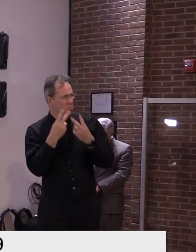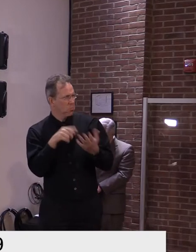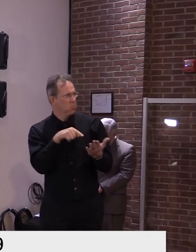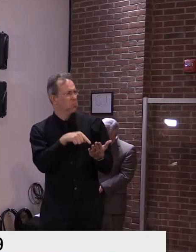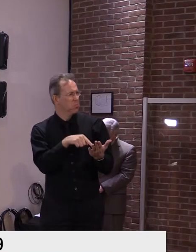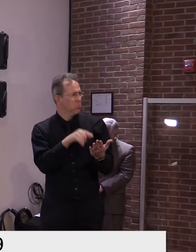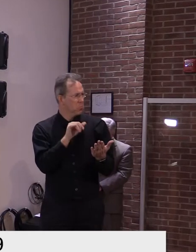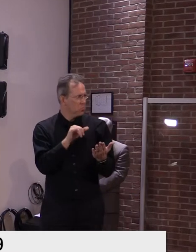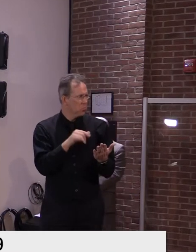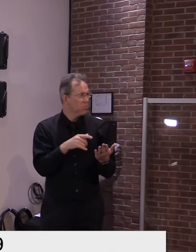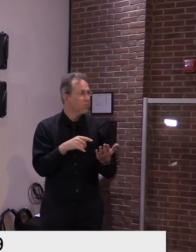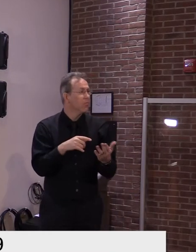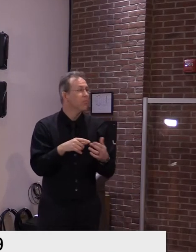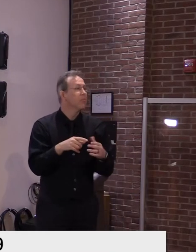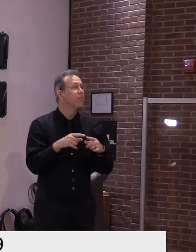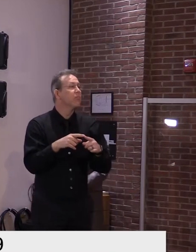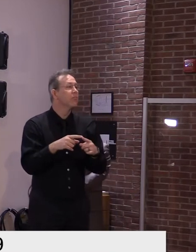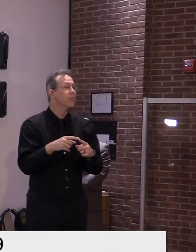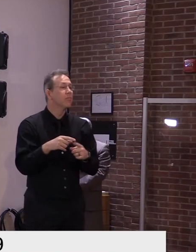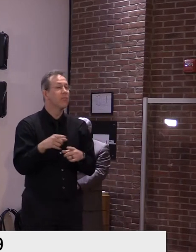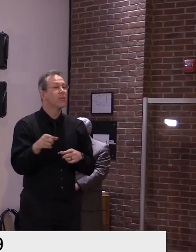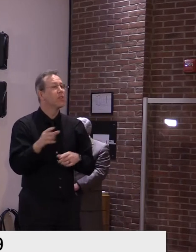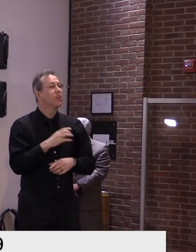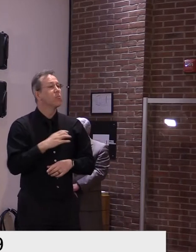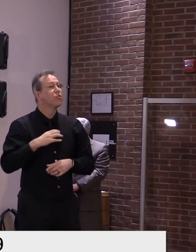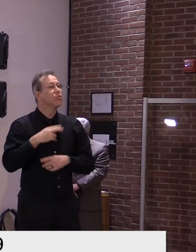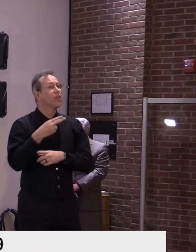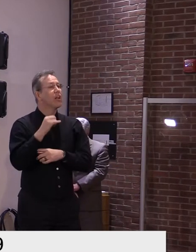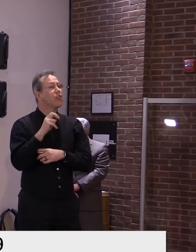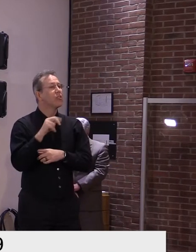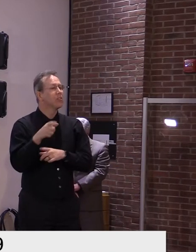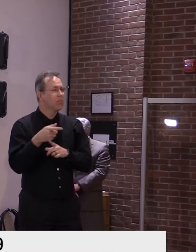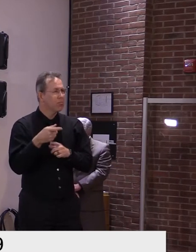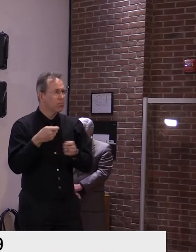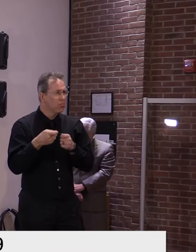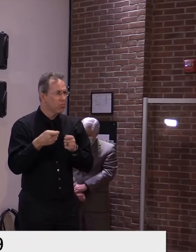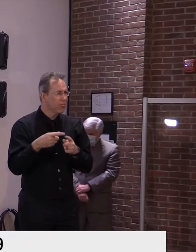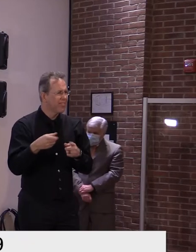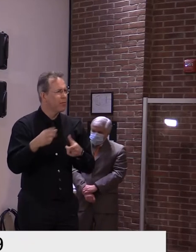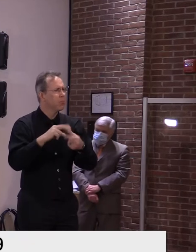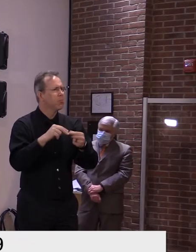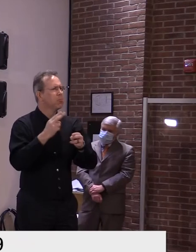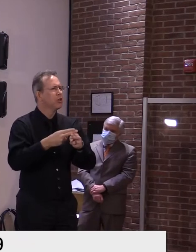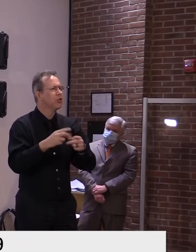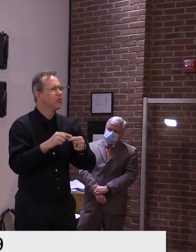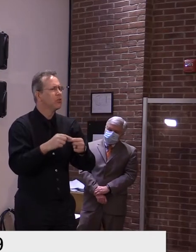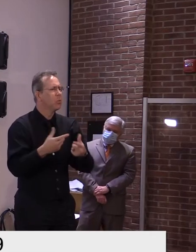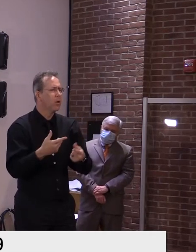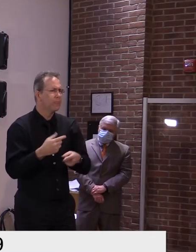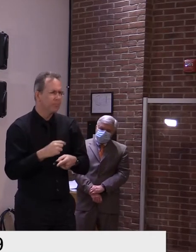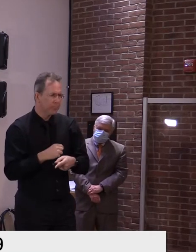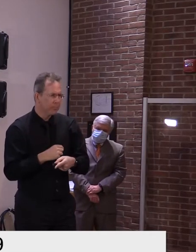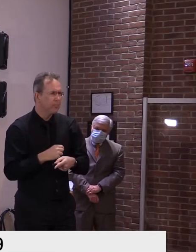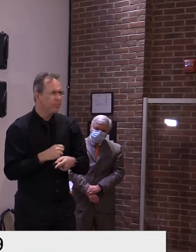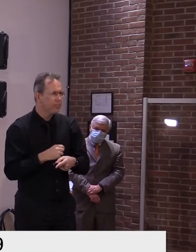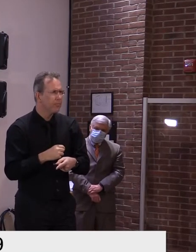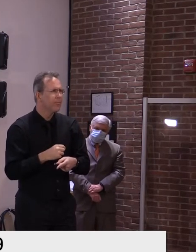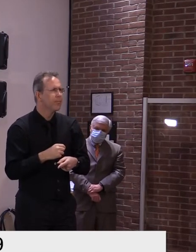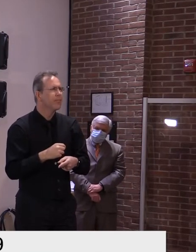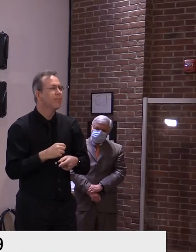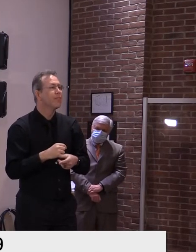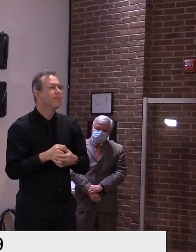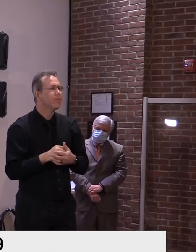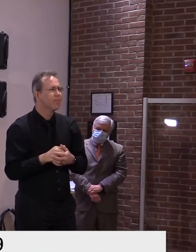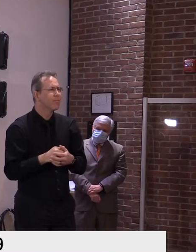is that professional technical services are at about a historical high in employment, and of course they've been able to work